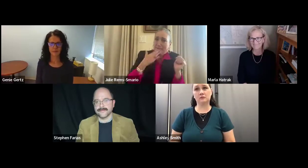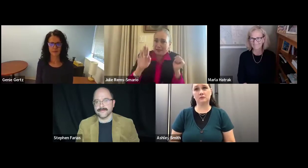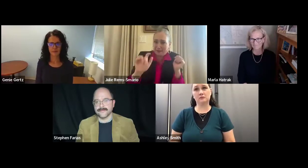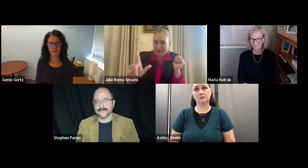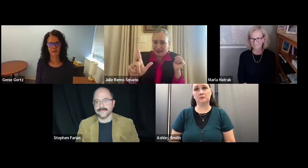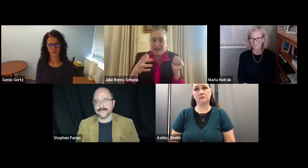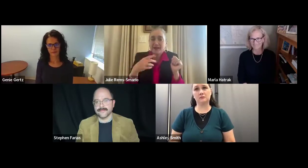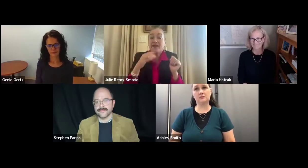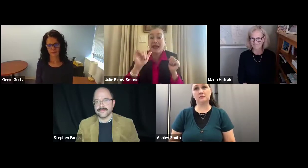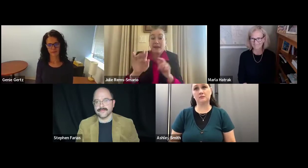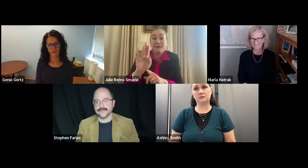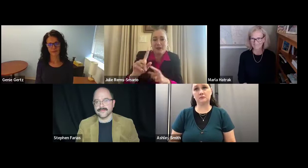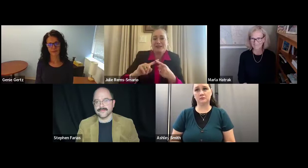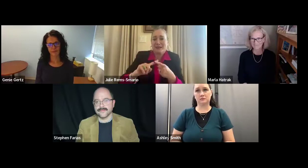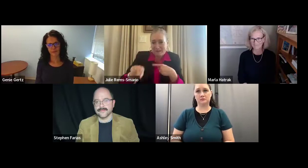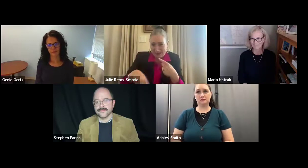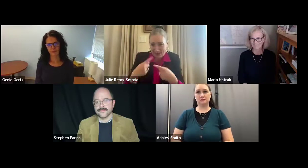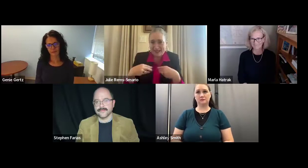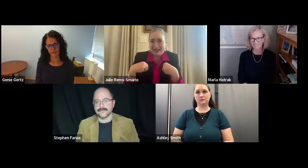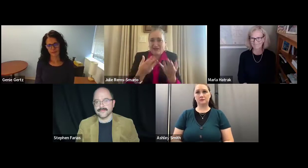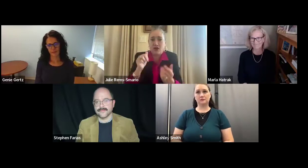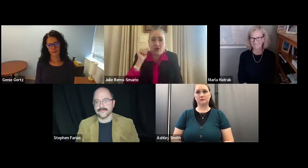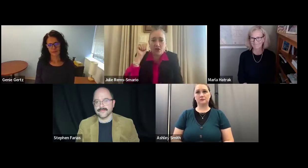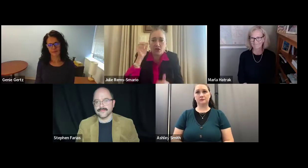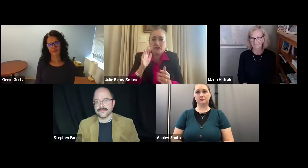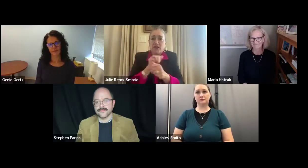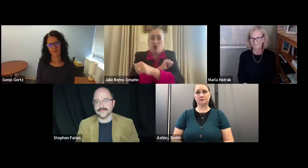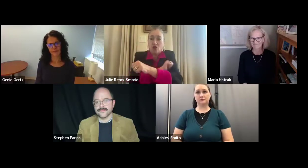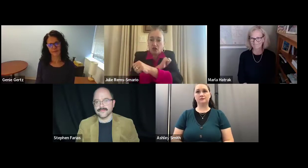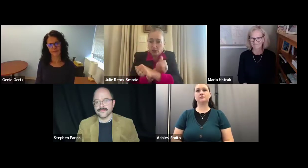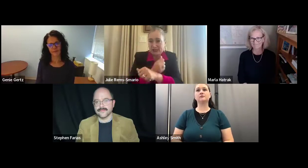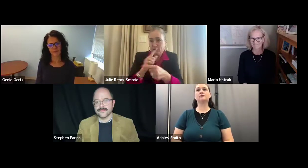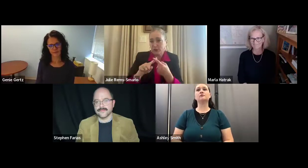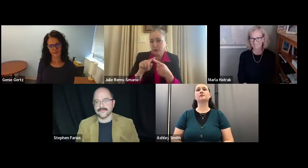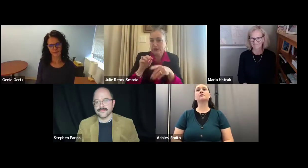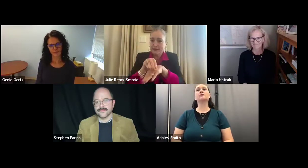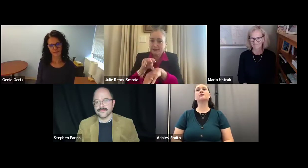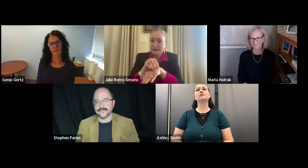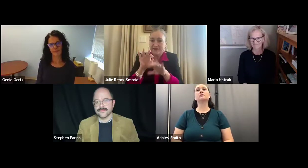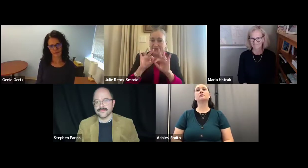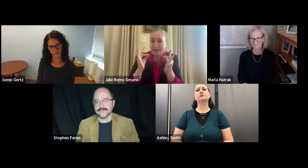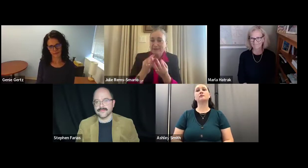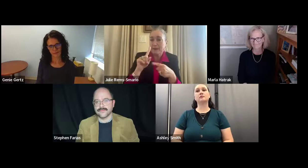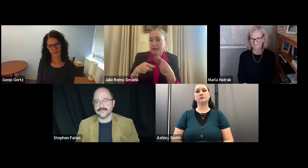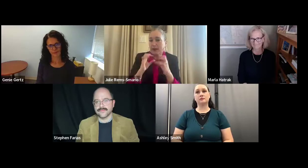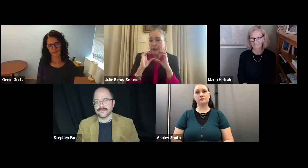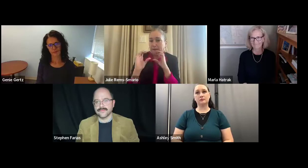deaf community. So again, it was the negativity of this bill which actually gave audiologists the authority to